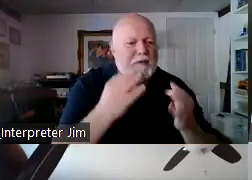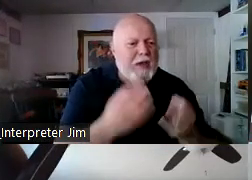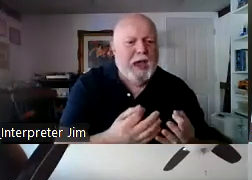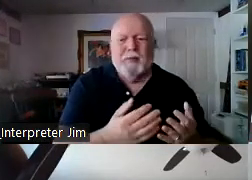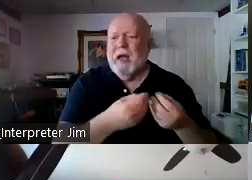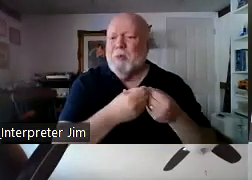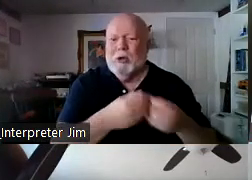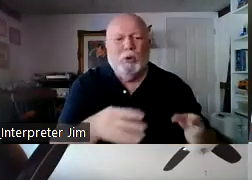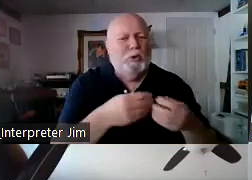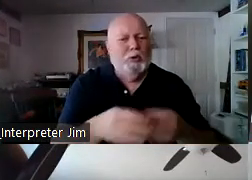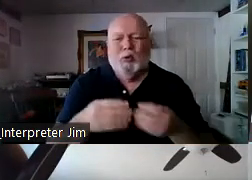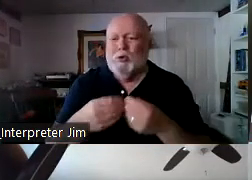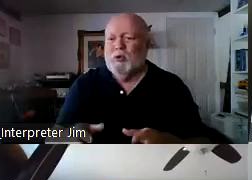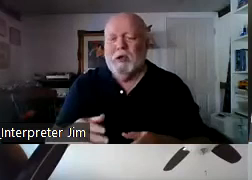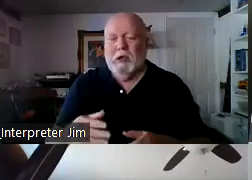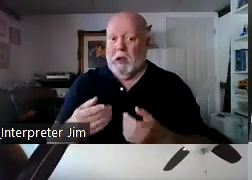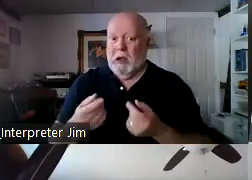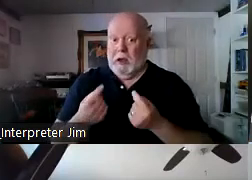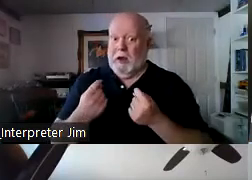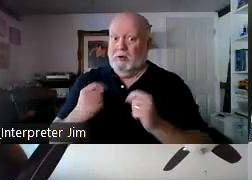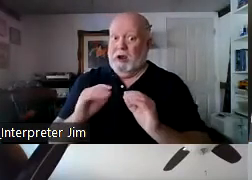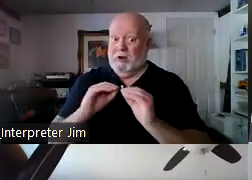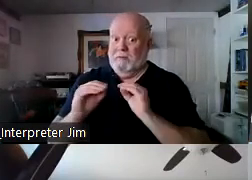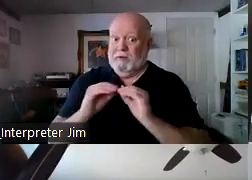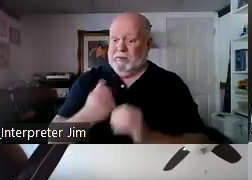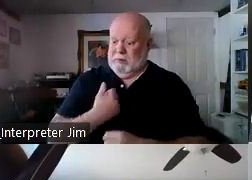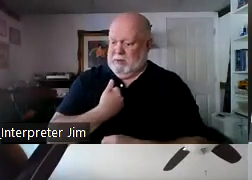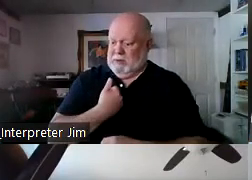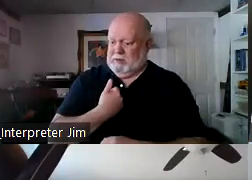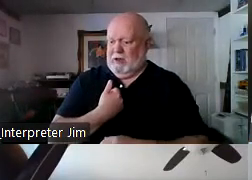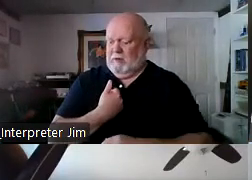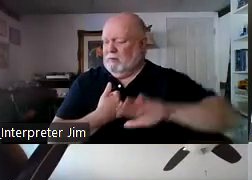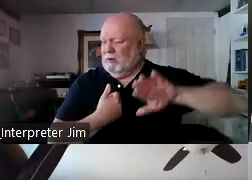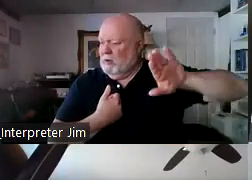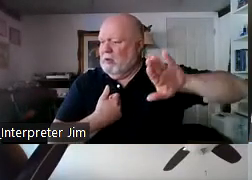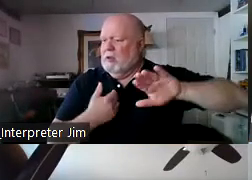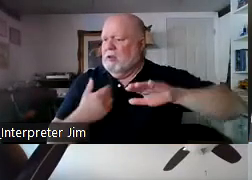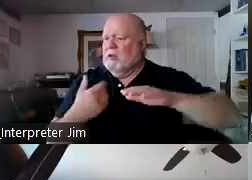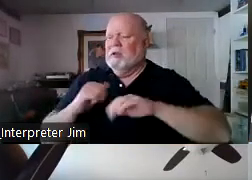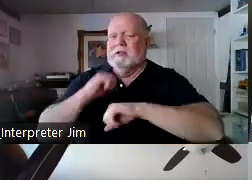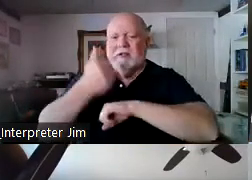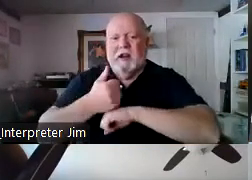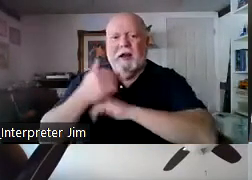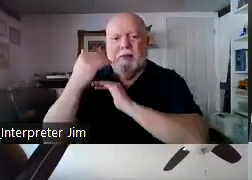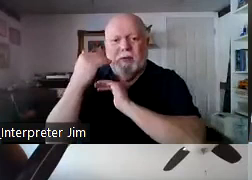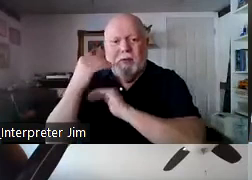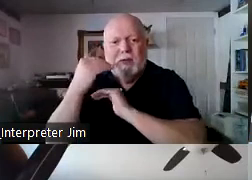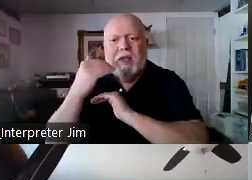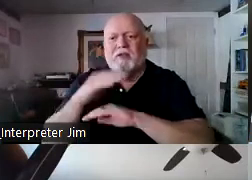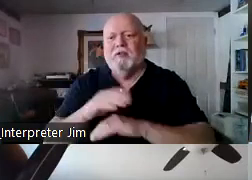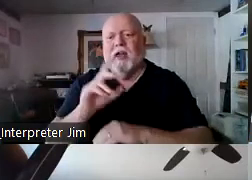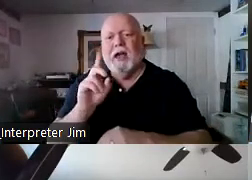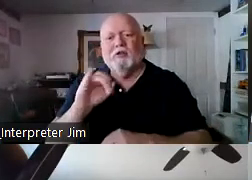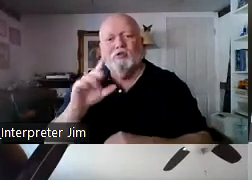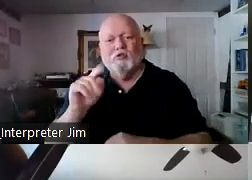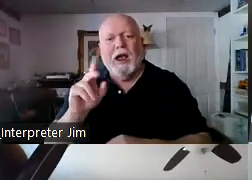everything I did to try to fix it by, self-excluding from FanDuel or setting limitations on DraftKings, and